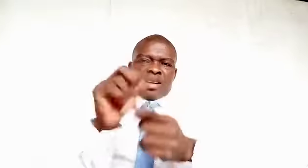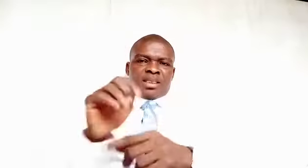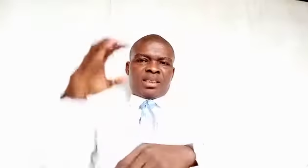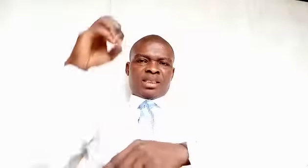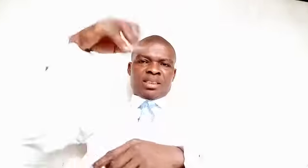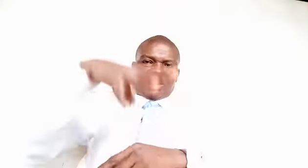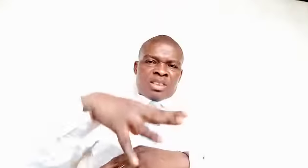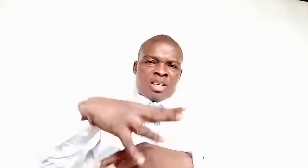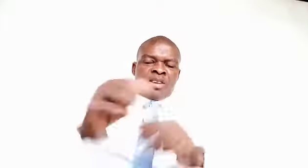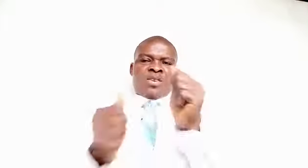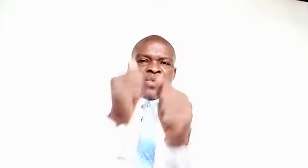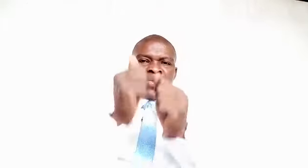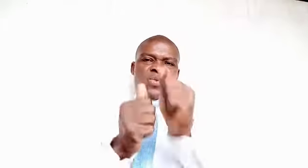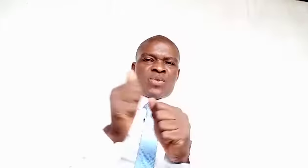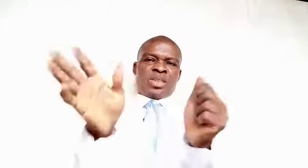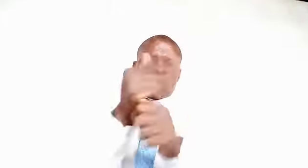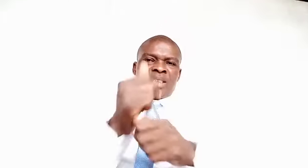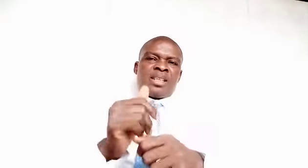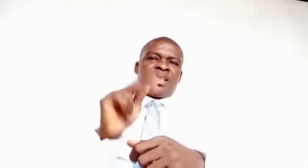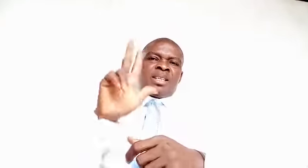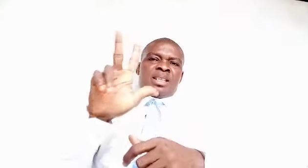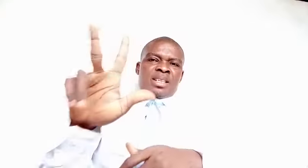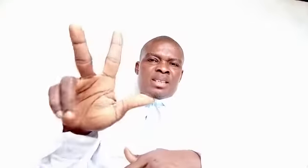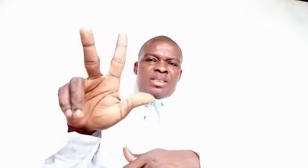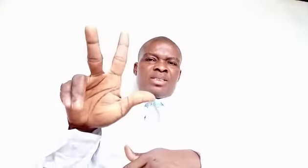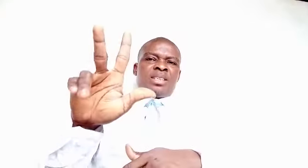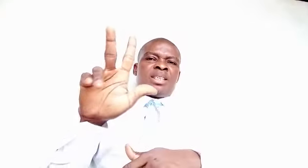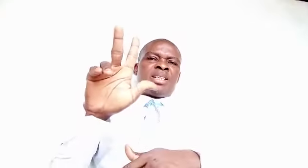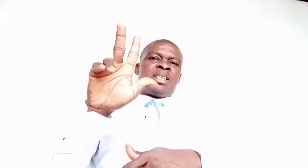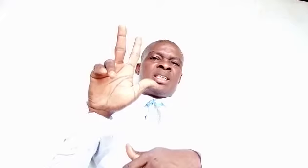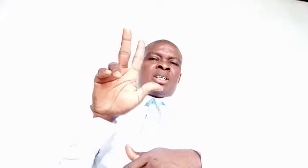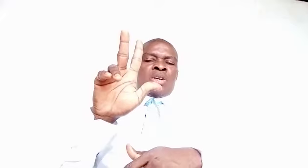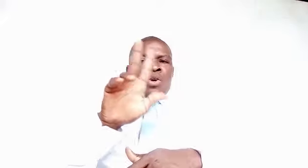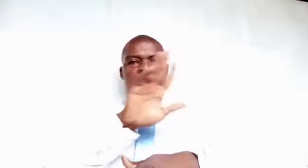takes 365 days to complete its orbit.